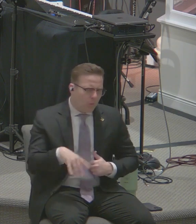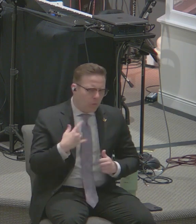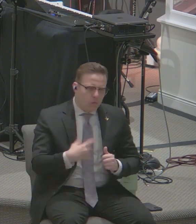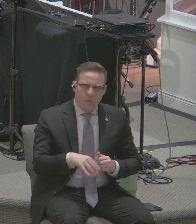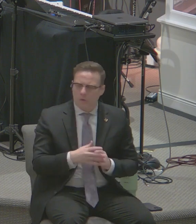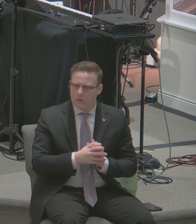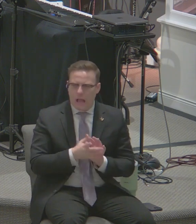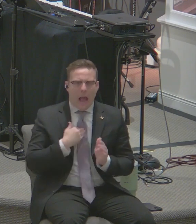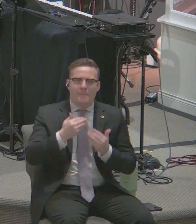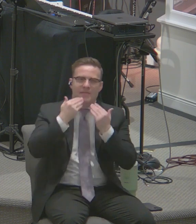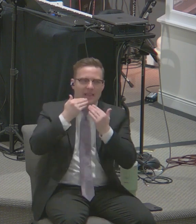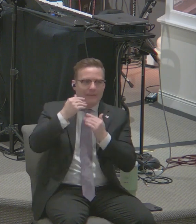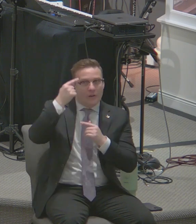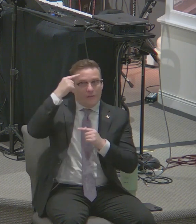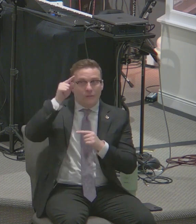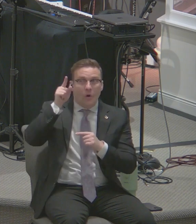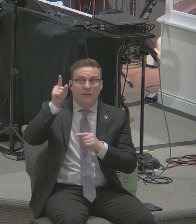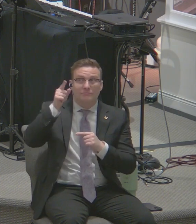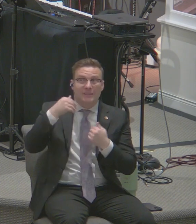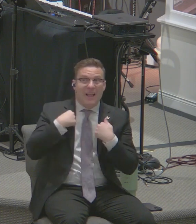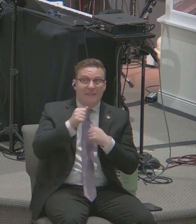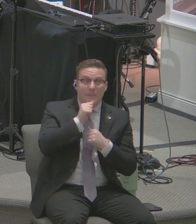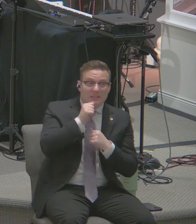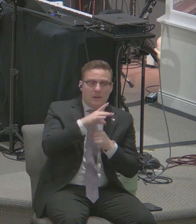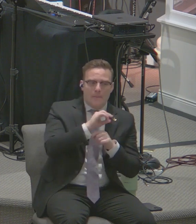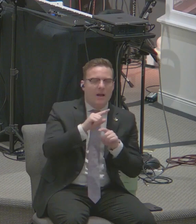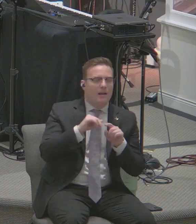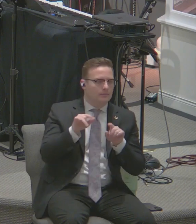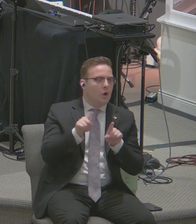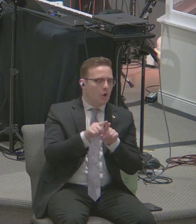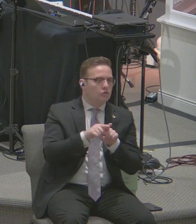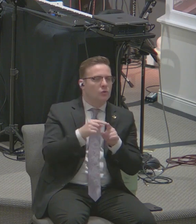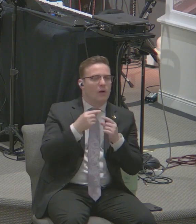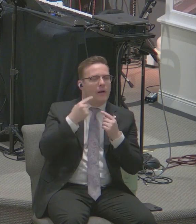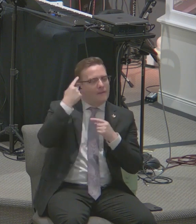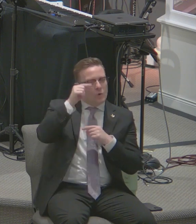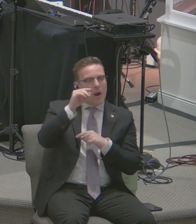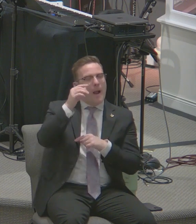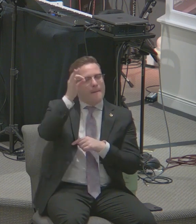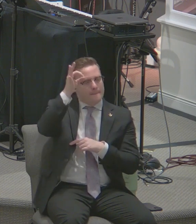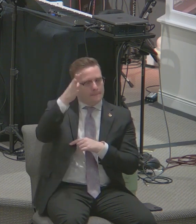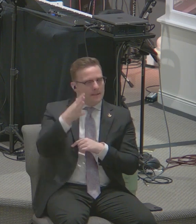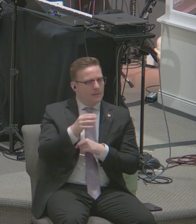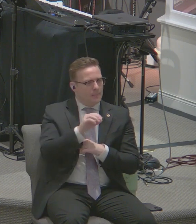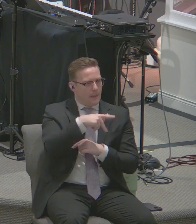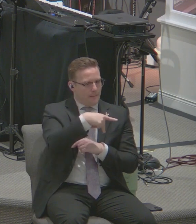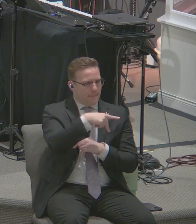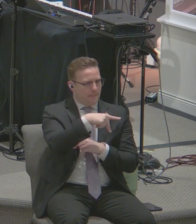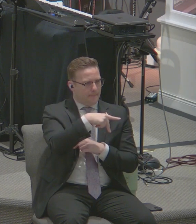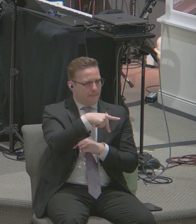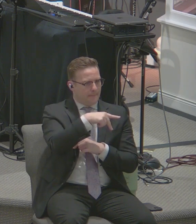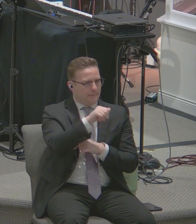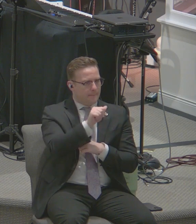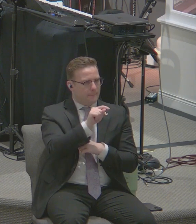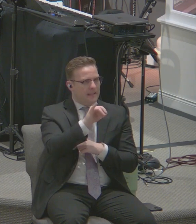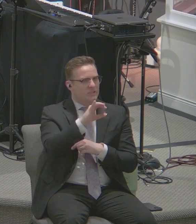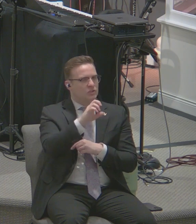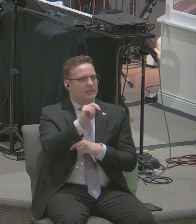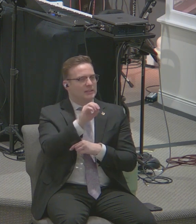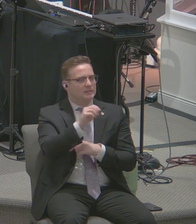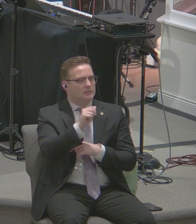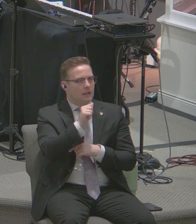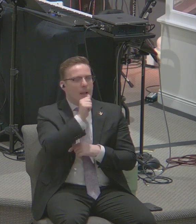I'm thankful for a patient pastor. I am. I'm not. You say that for yourself if you